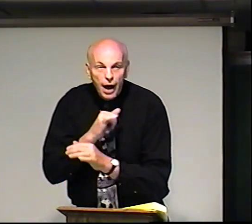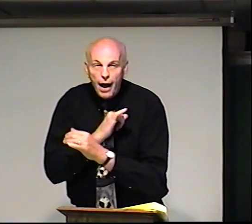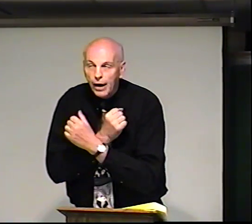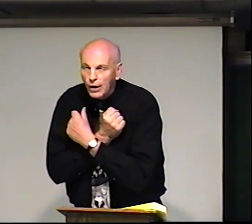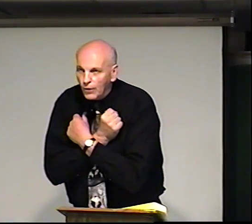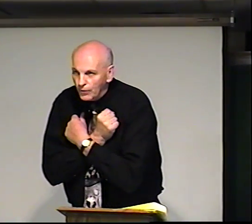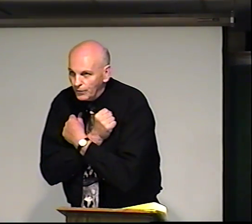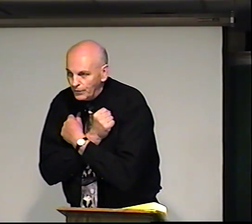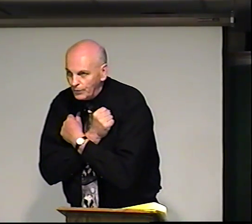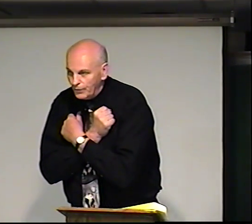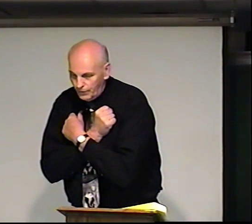I know.